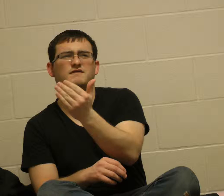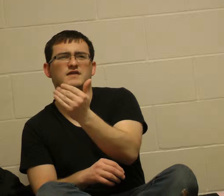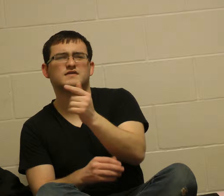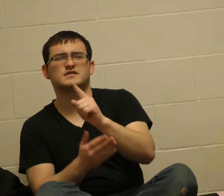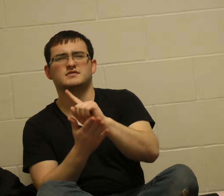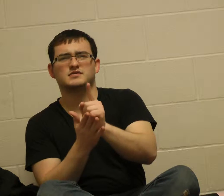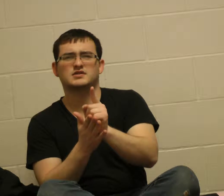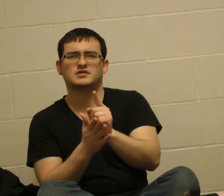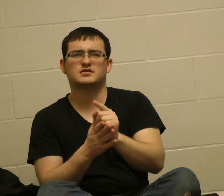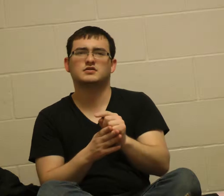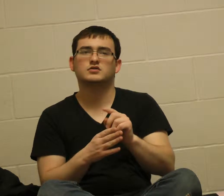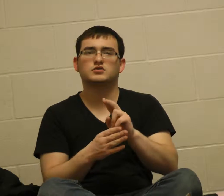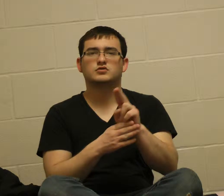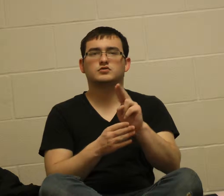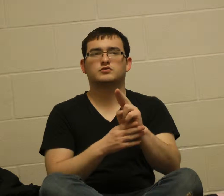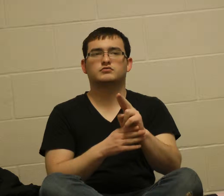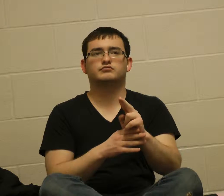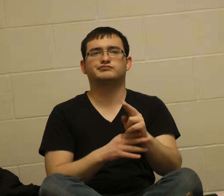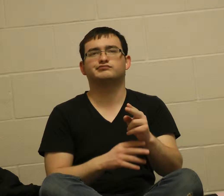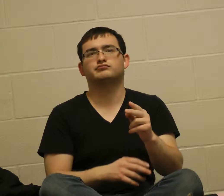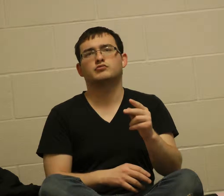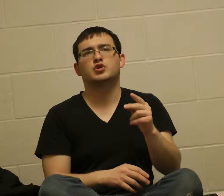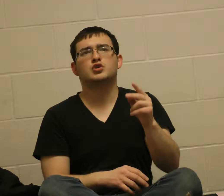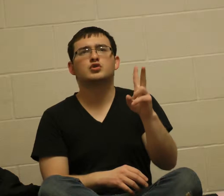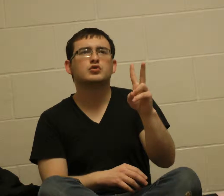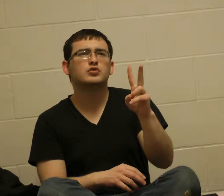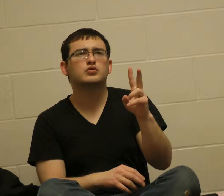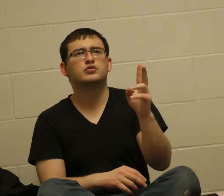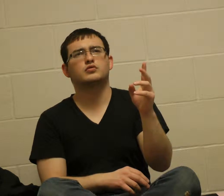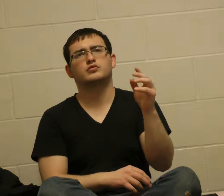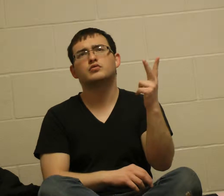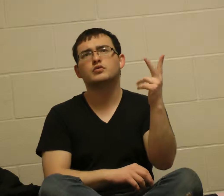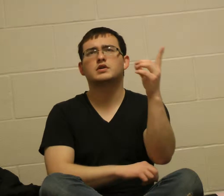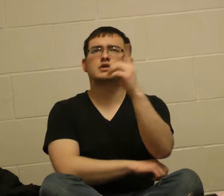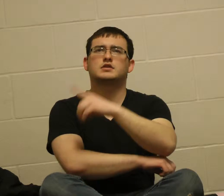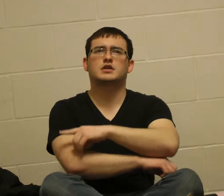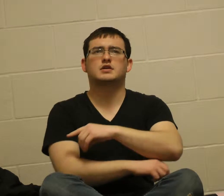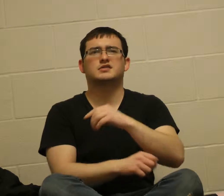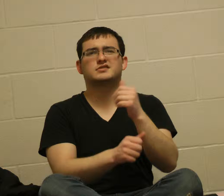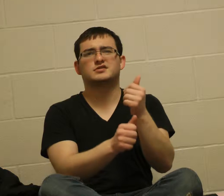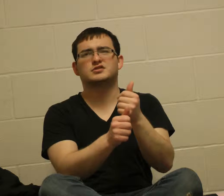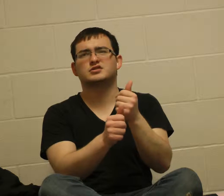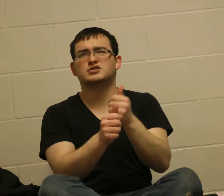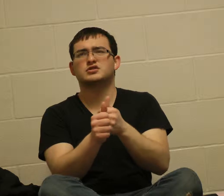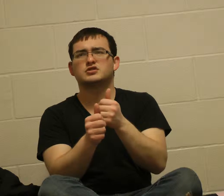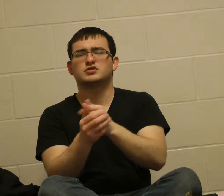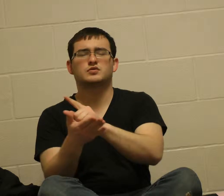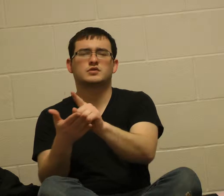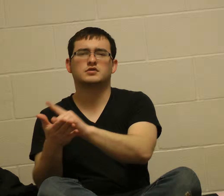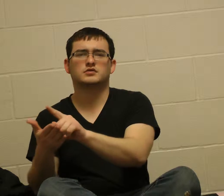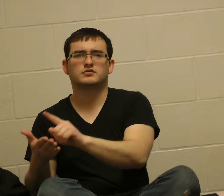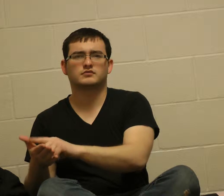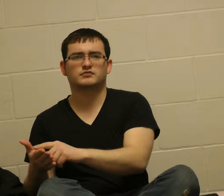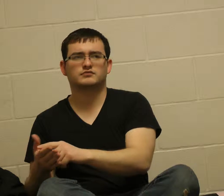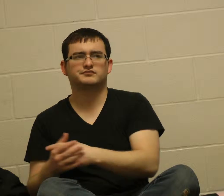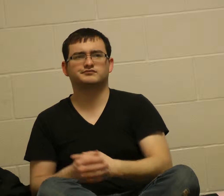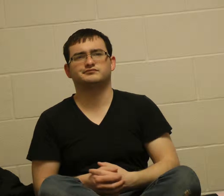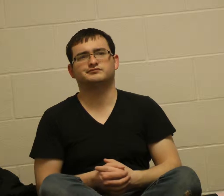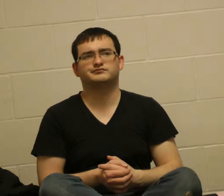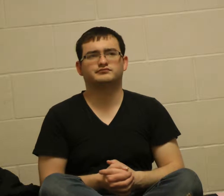couple days a week, by the end of the year, you will have learned all of the basic rules of grammar that will move